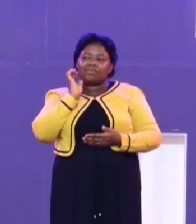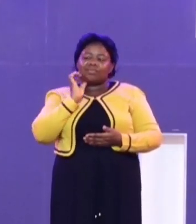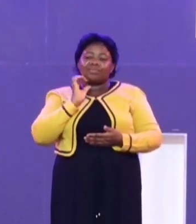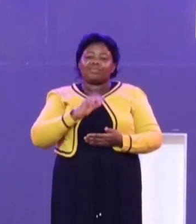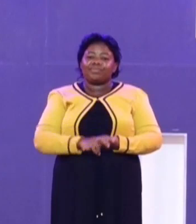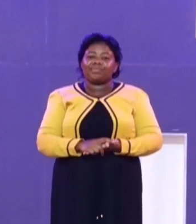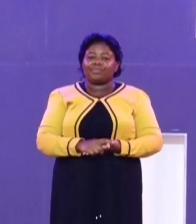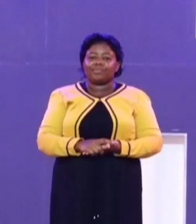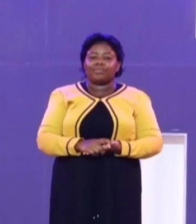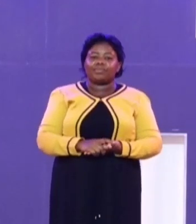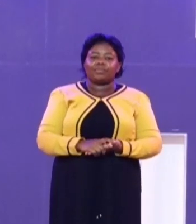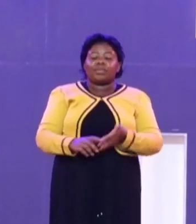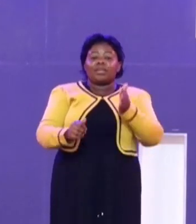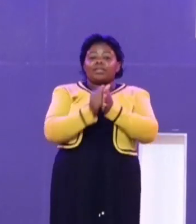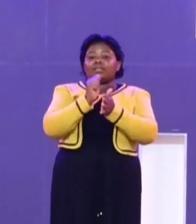version.